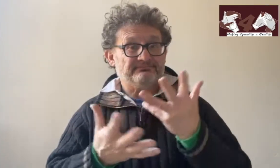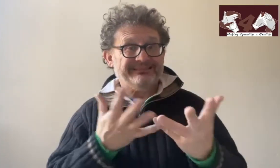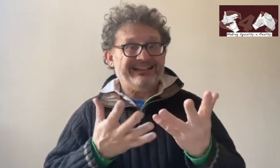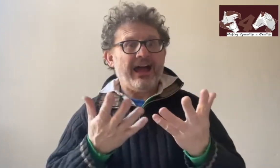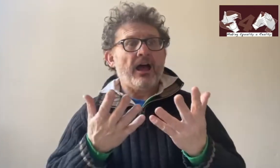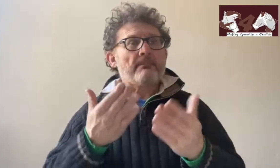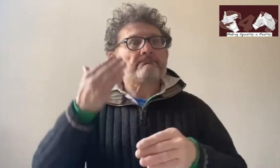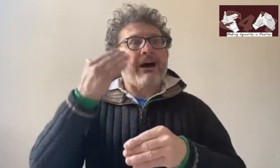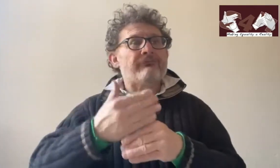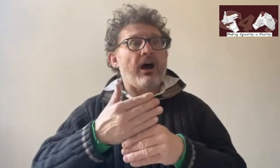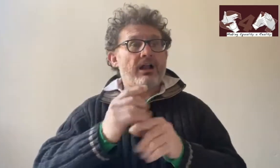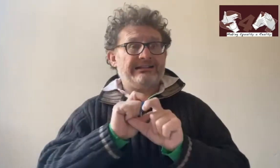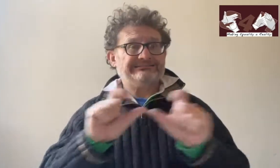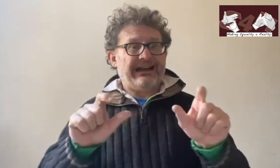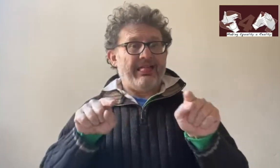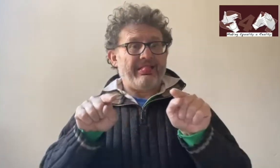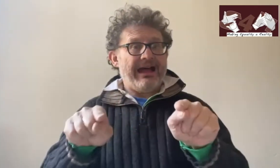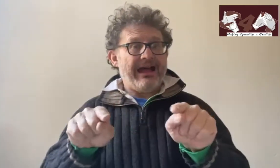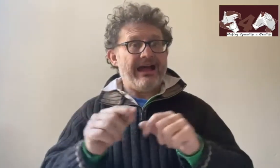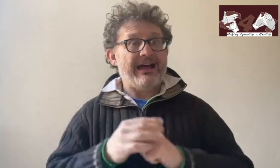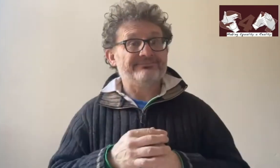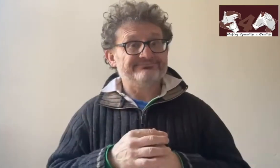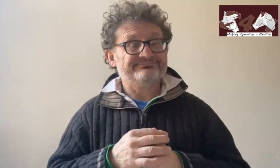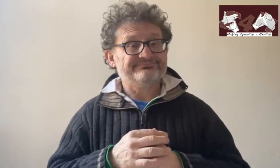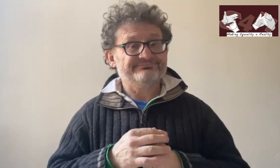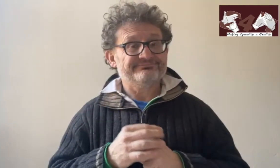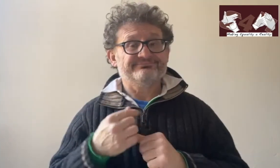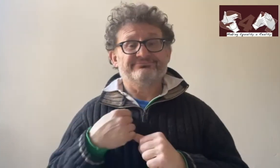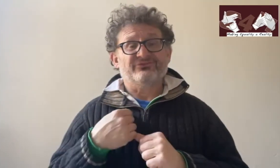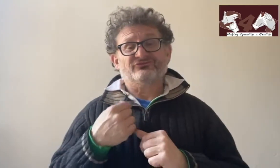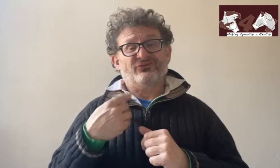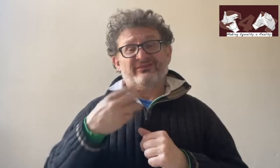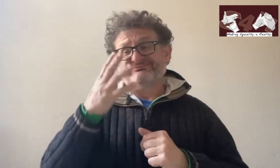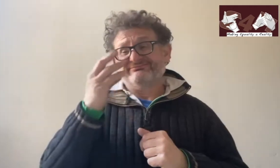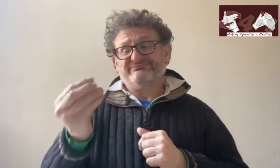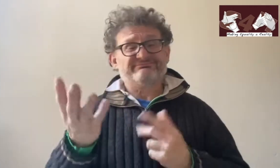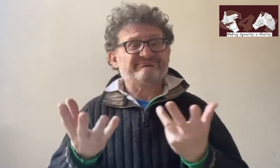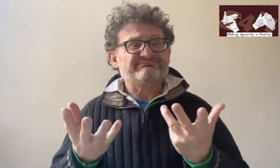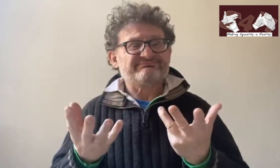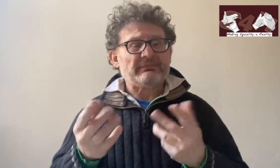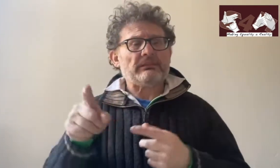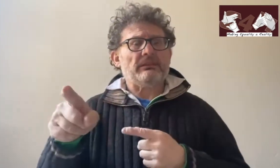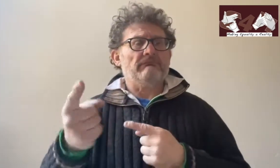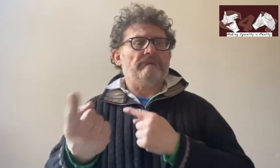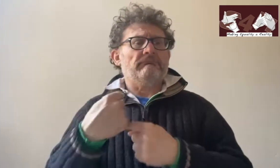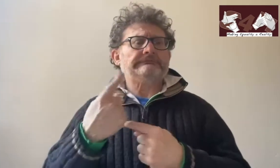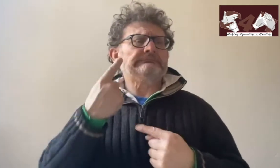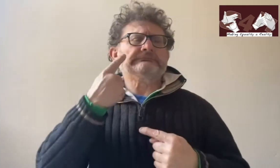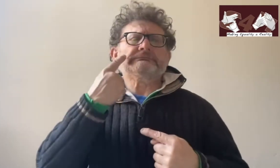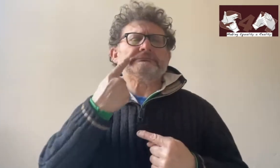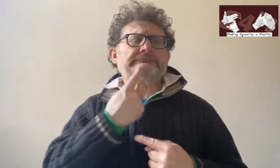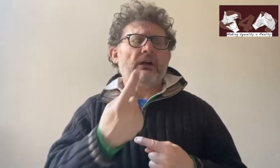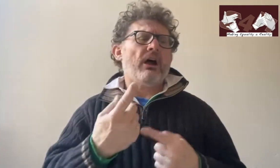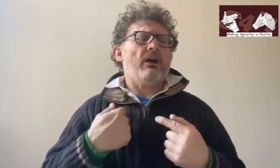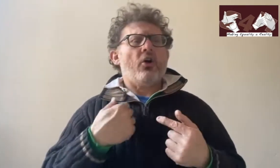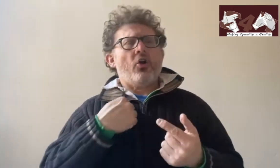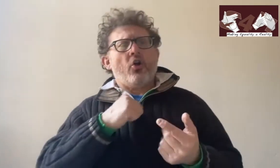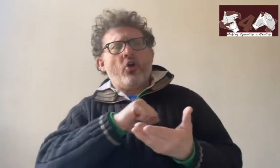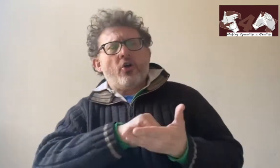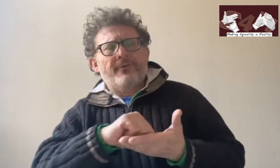with people? And so that just shows us that the barriers out there are still in place for deaf people. I mean,